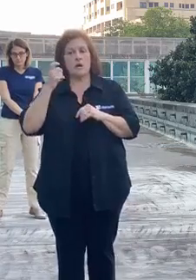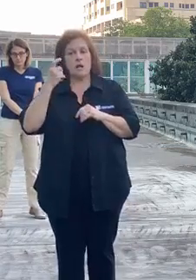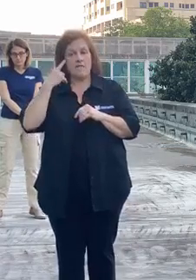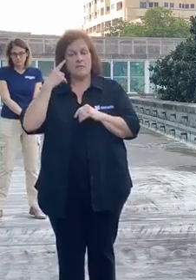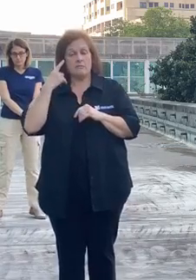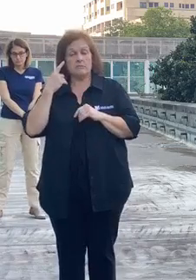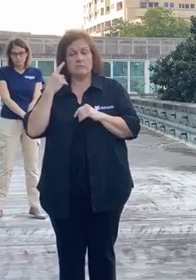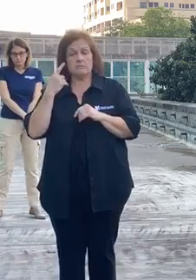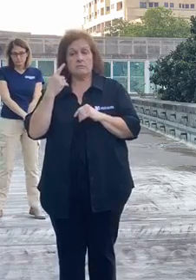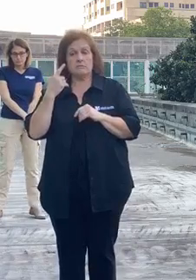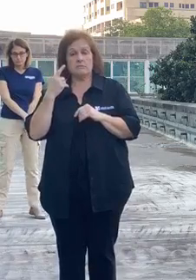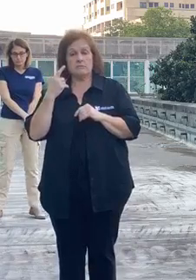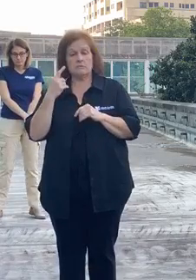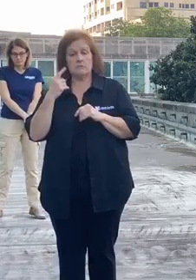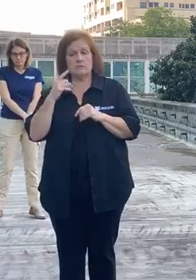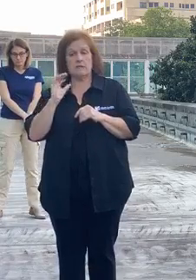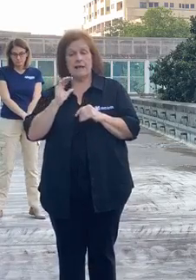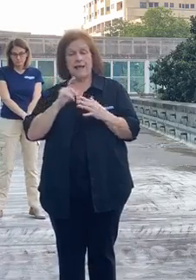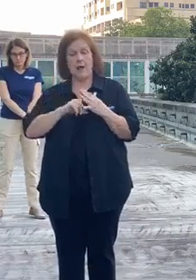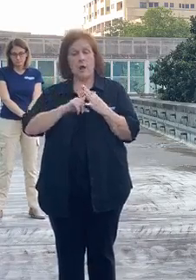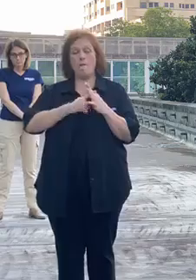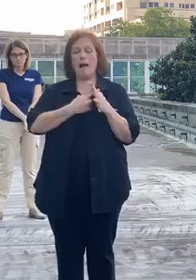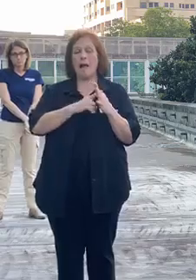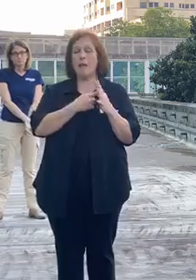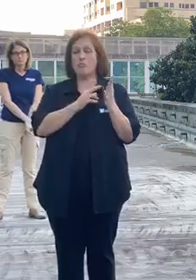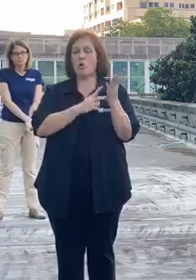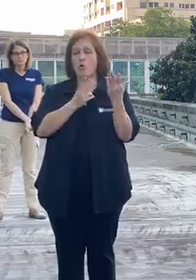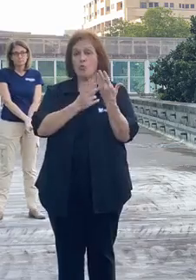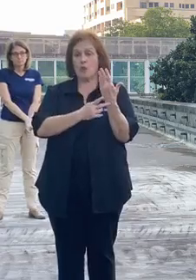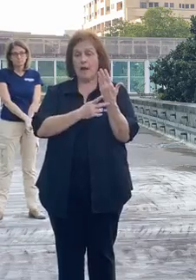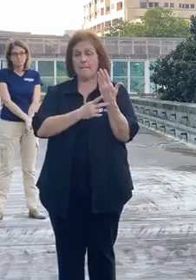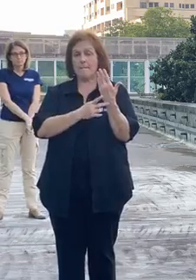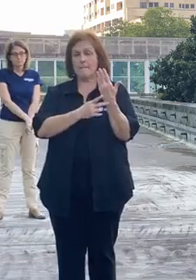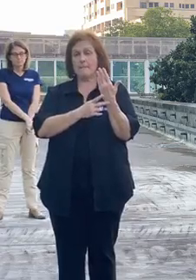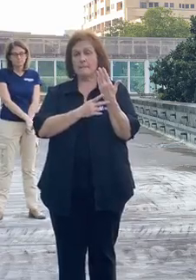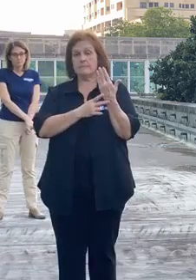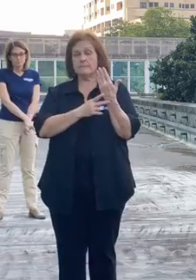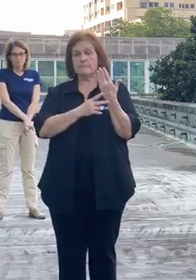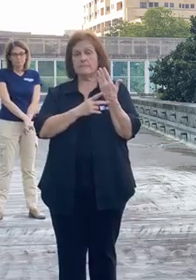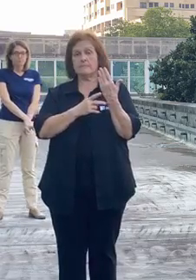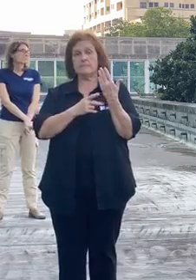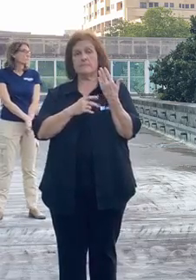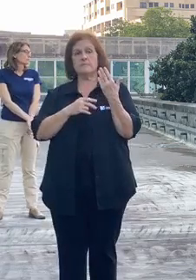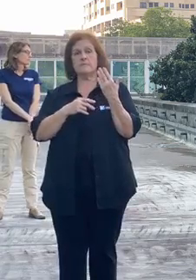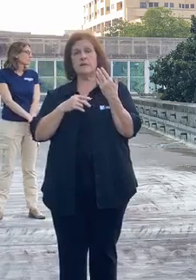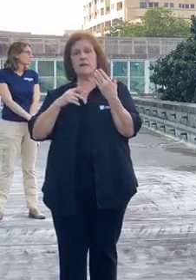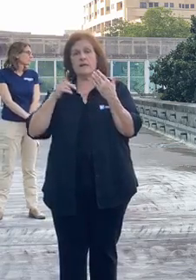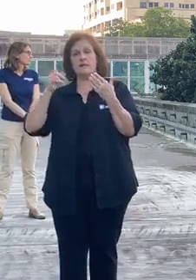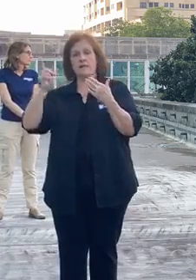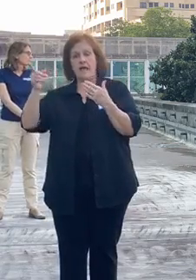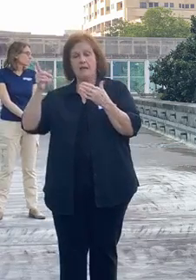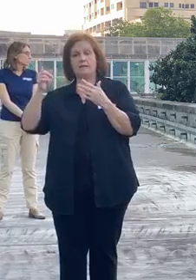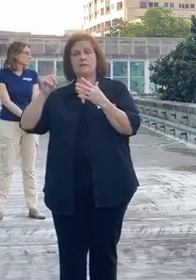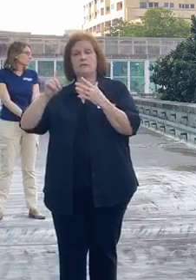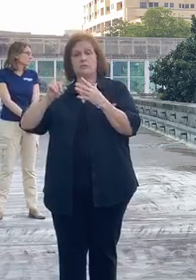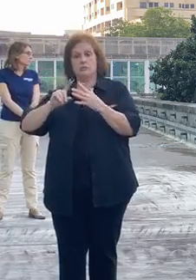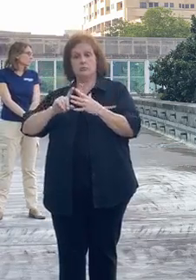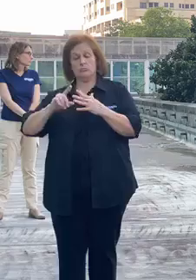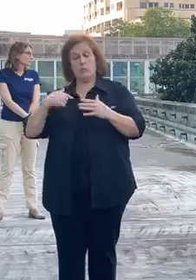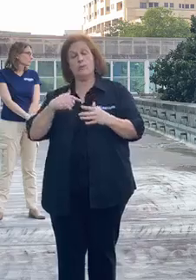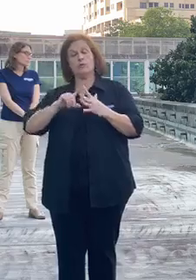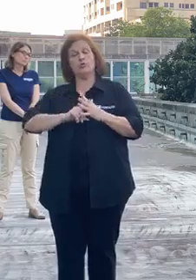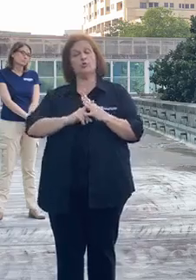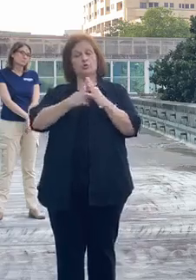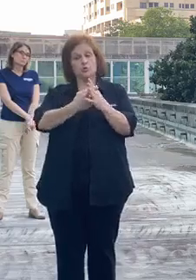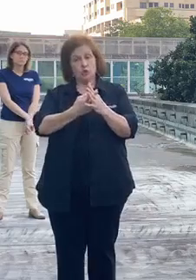our testing sites, our pilot being one of the best that they deployed nationally. We were the first to